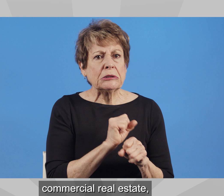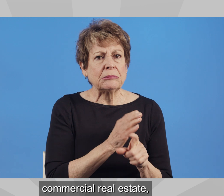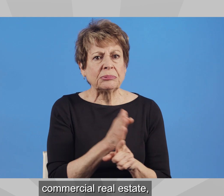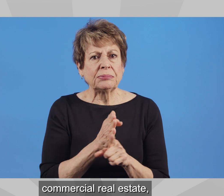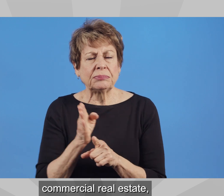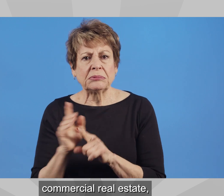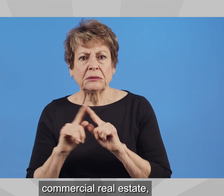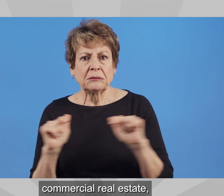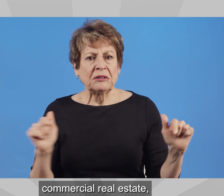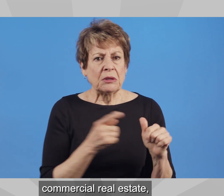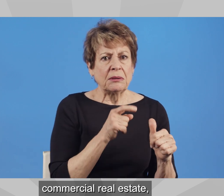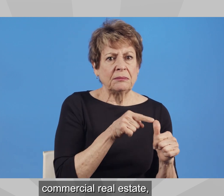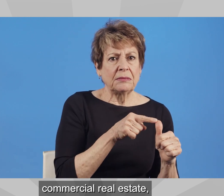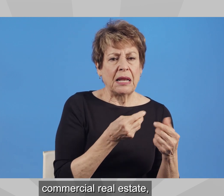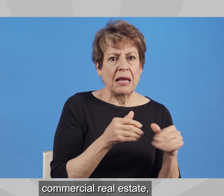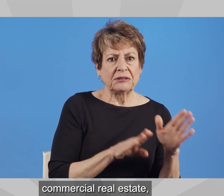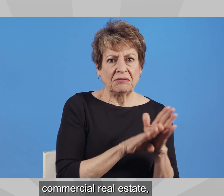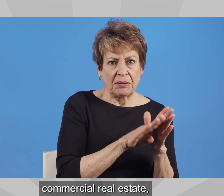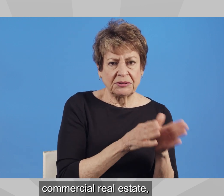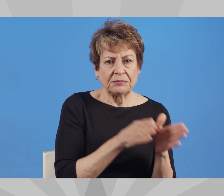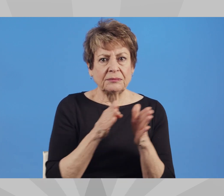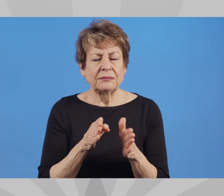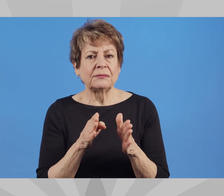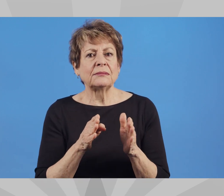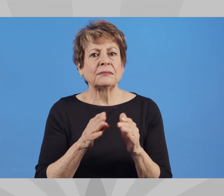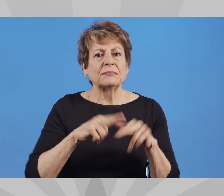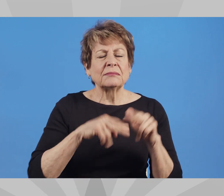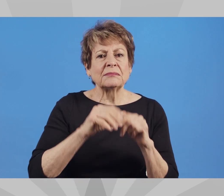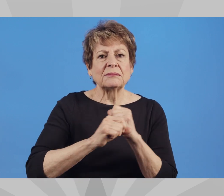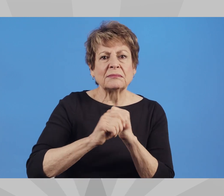commercial real estate, and financial planning.